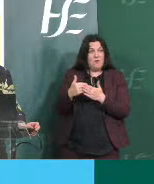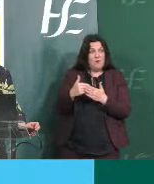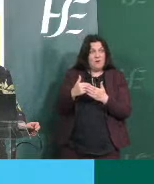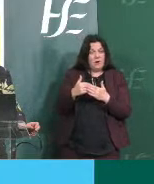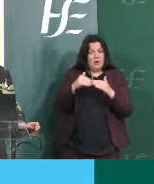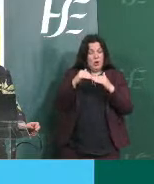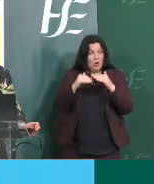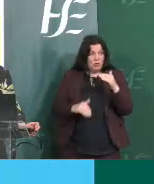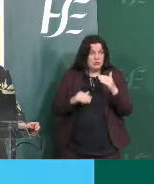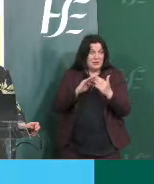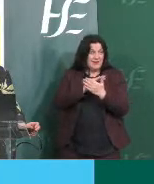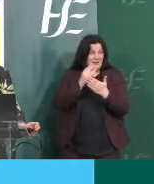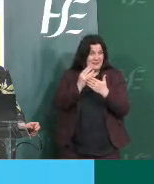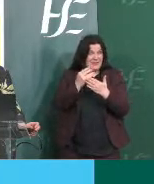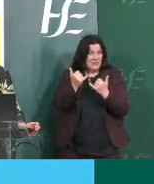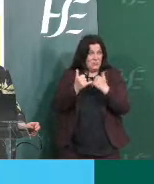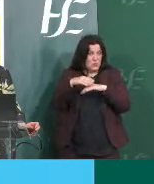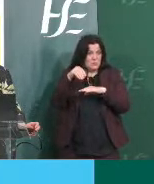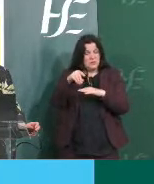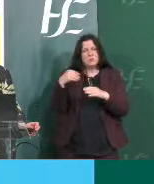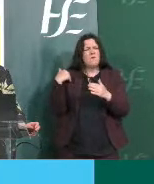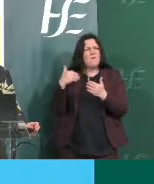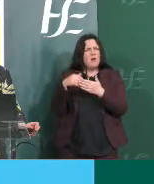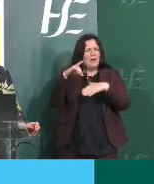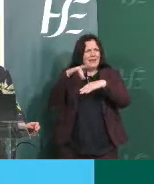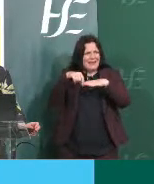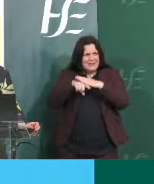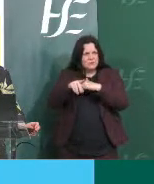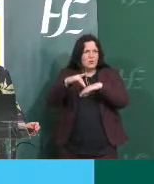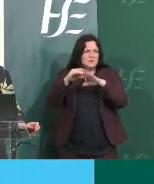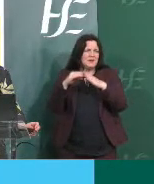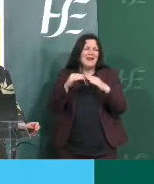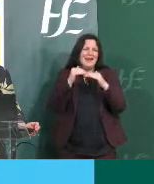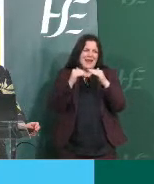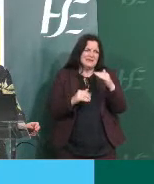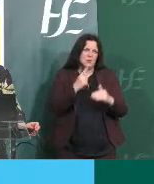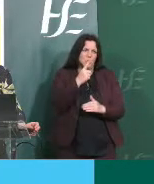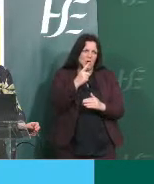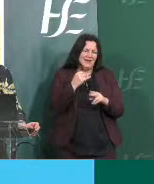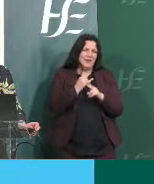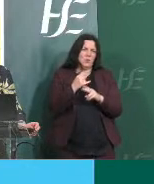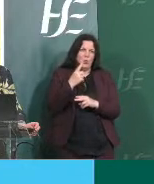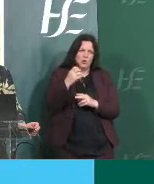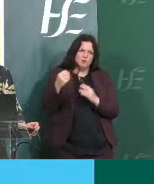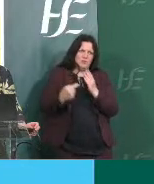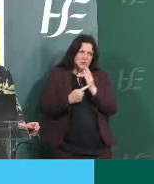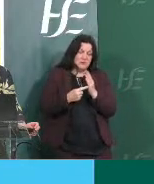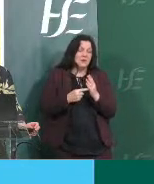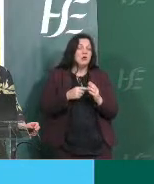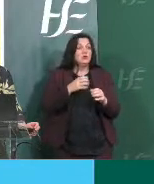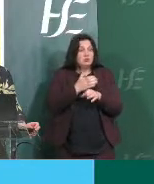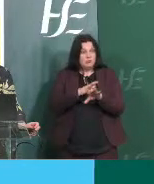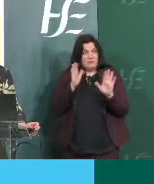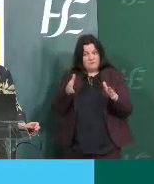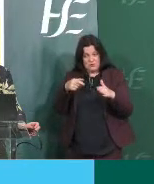under 19 without underlying medical conditions is less than 1 in 100,000. And of those children who have been